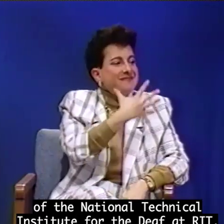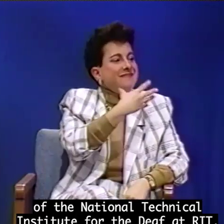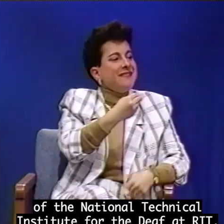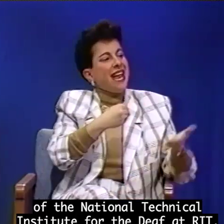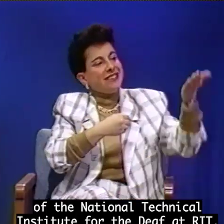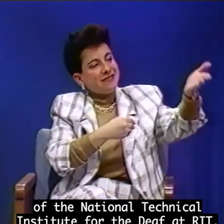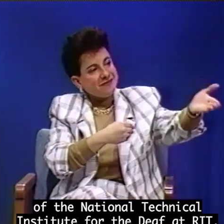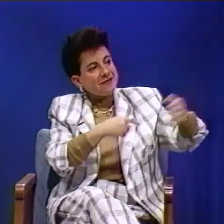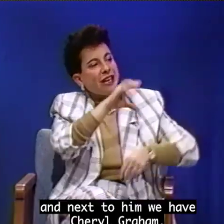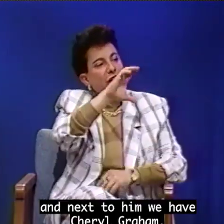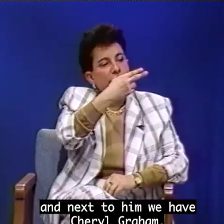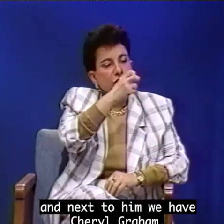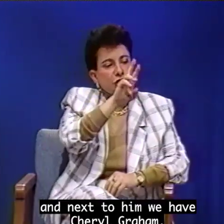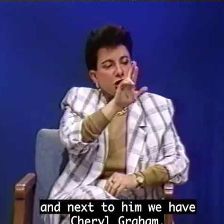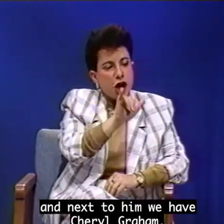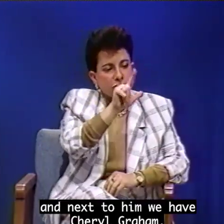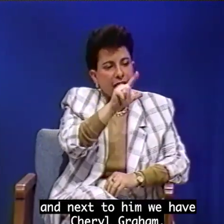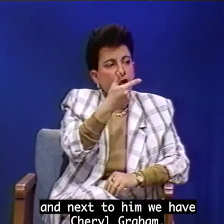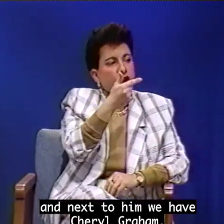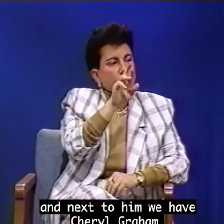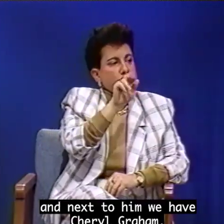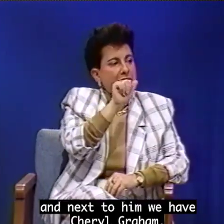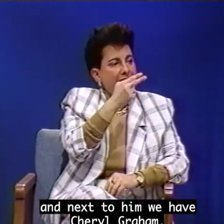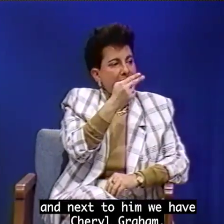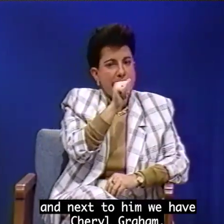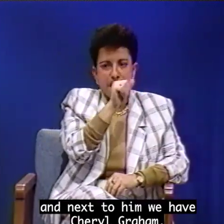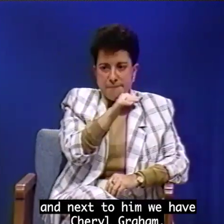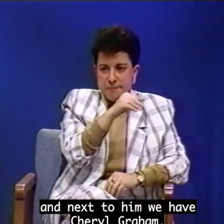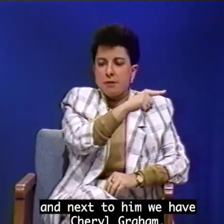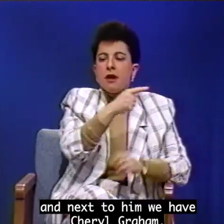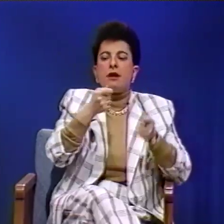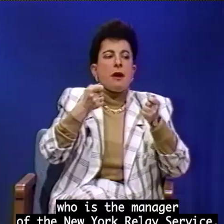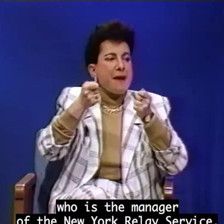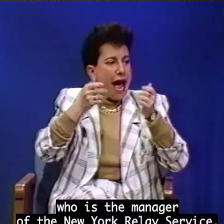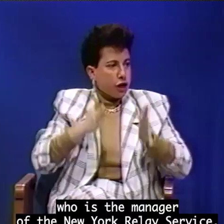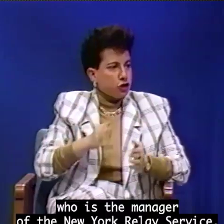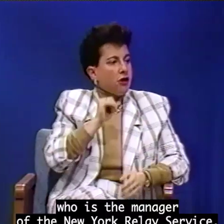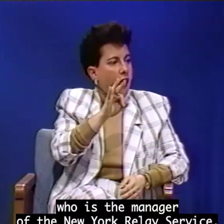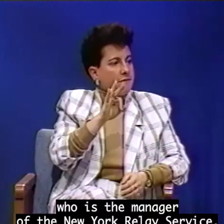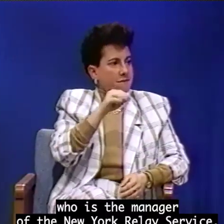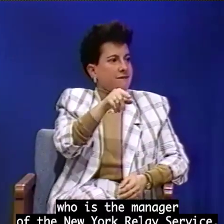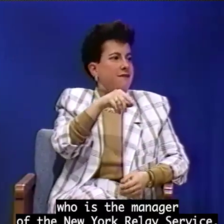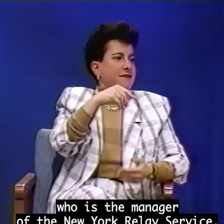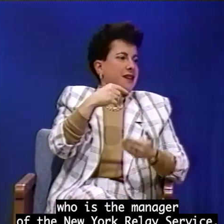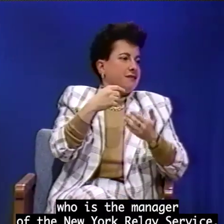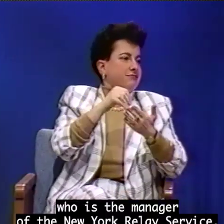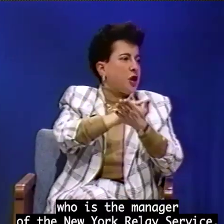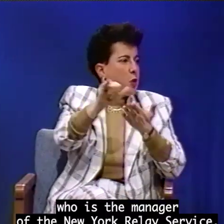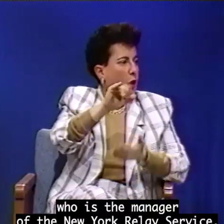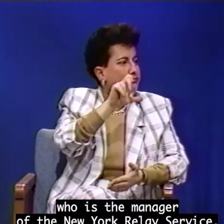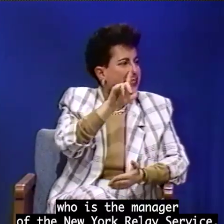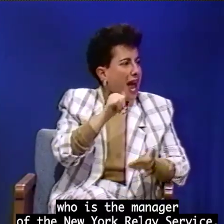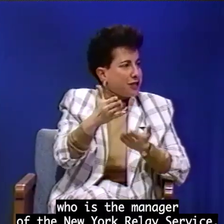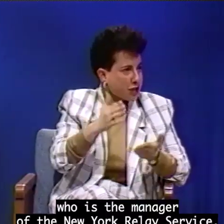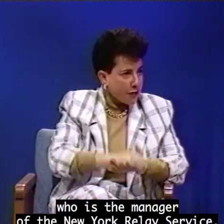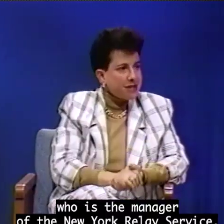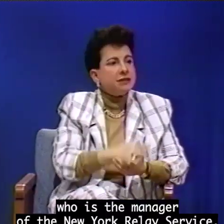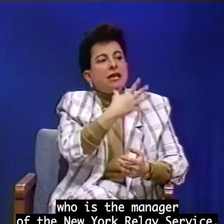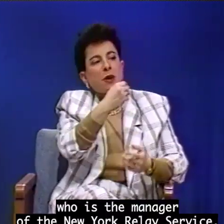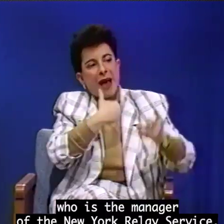RIT. And next to him we have Cheryl Graham, who is the manager of the New York